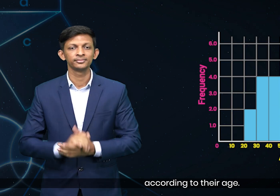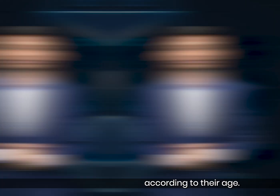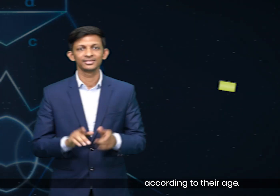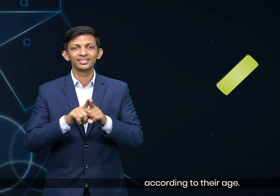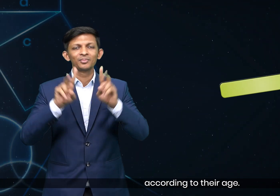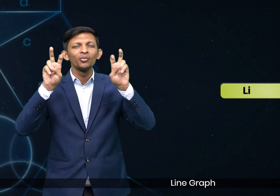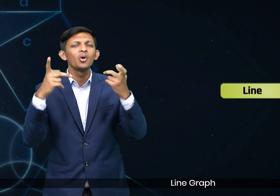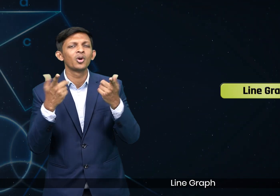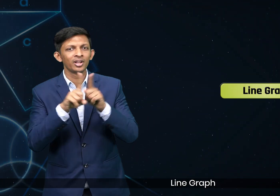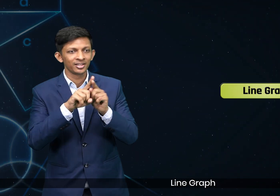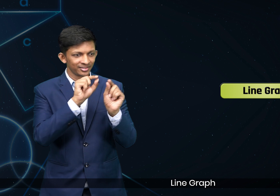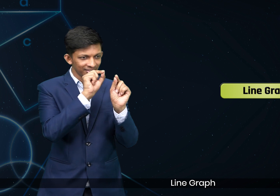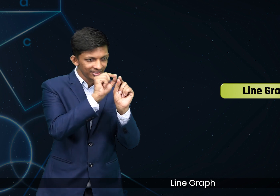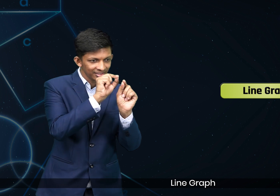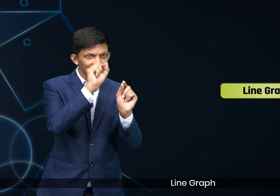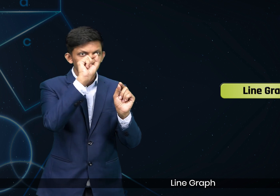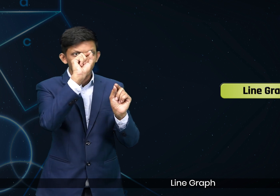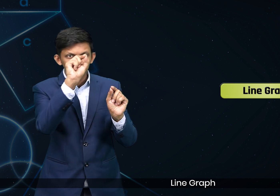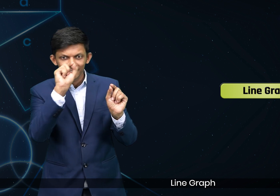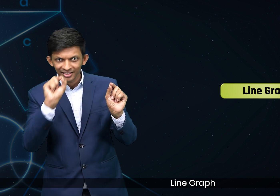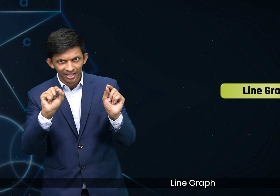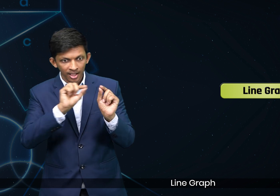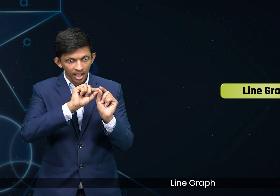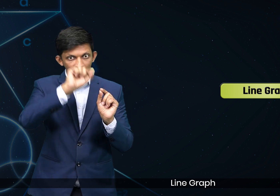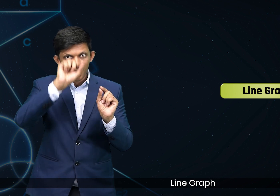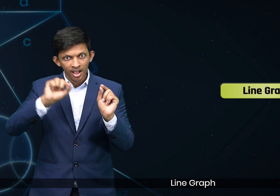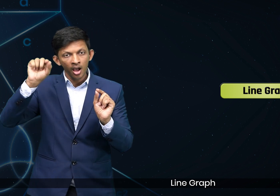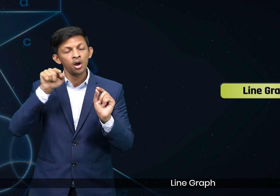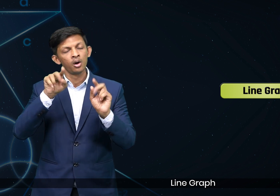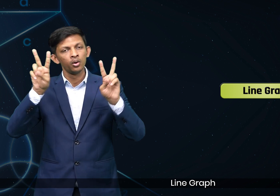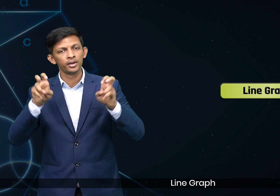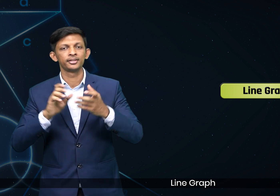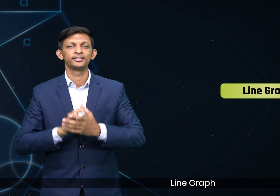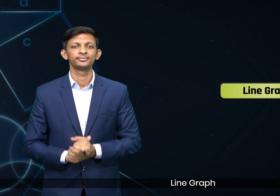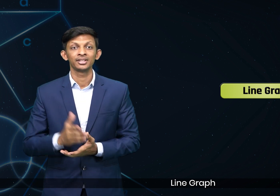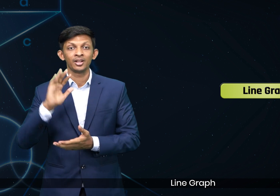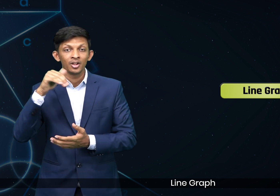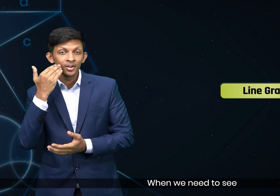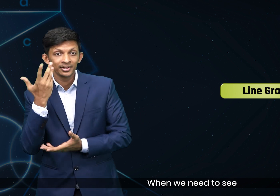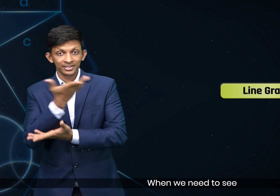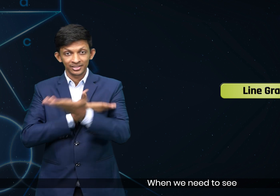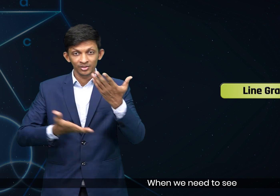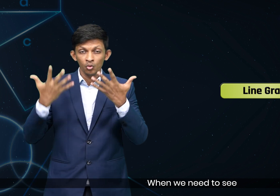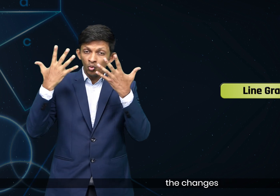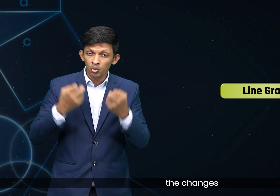Line graph. When we need to see the